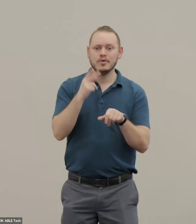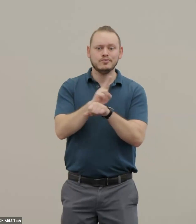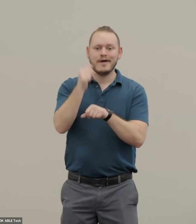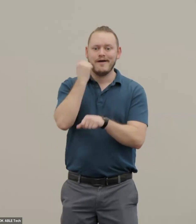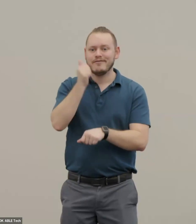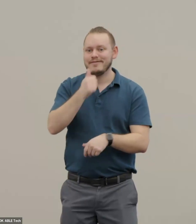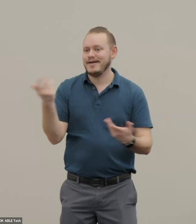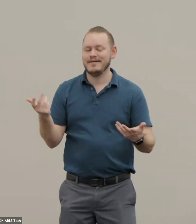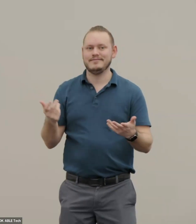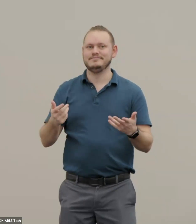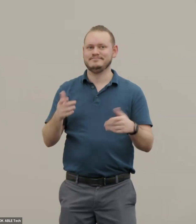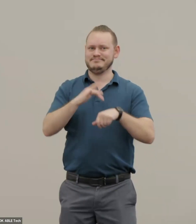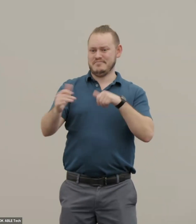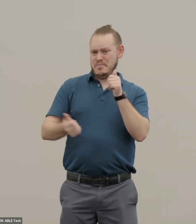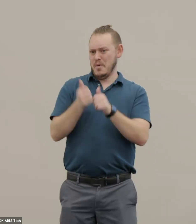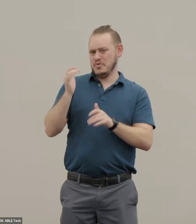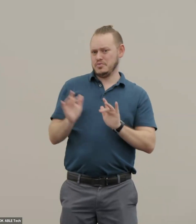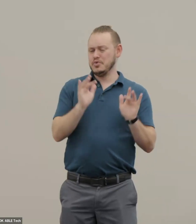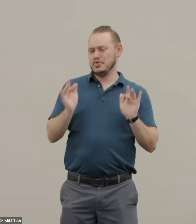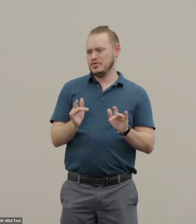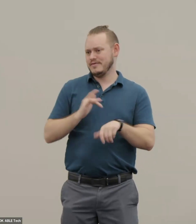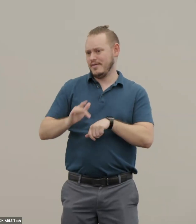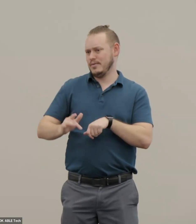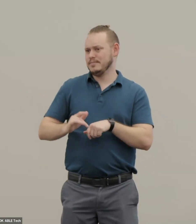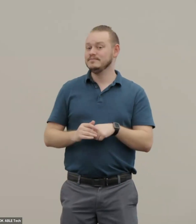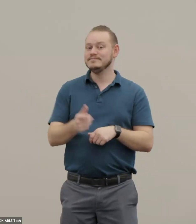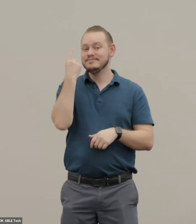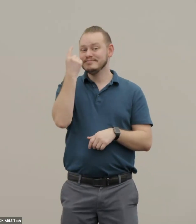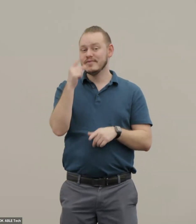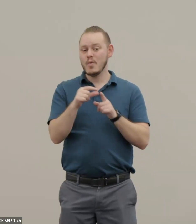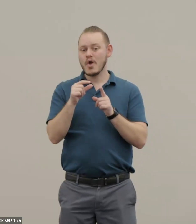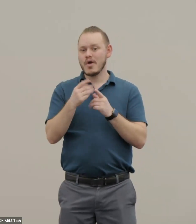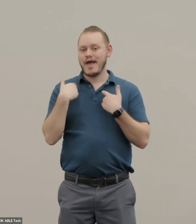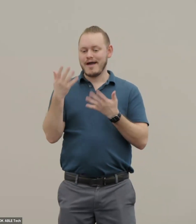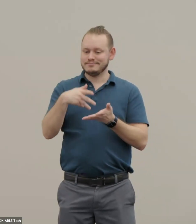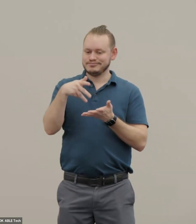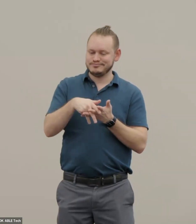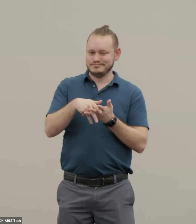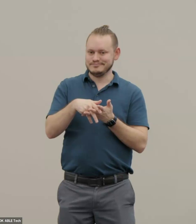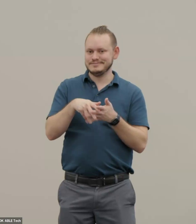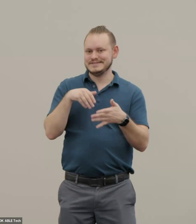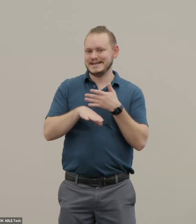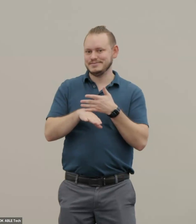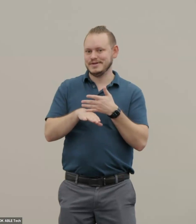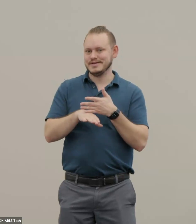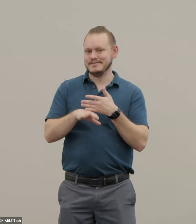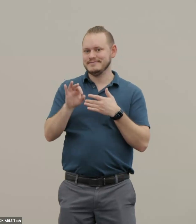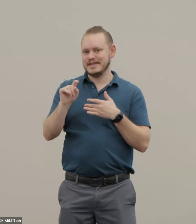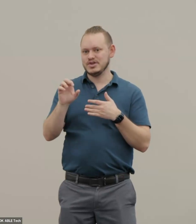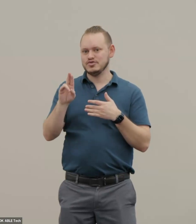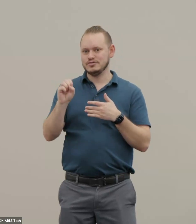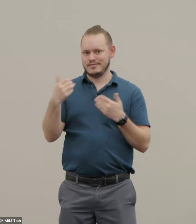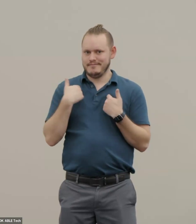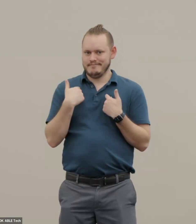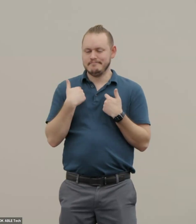day. It's available on most computers. And Word does have built-in accessibility features, which is kind of